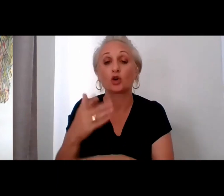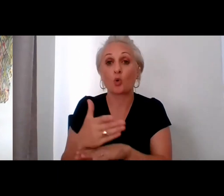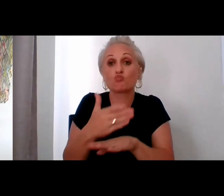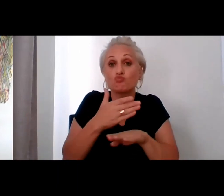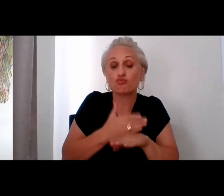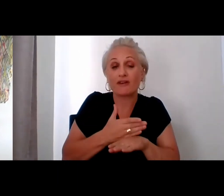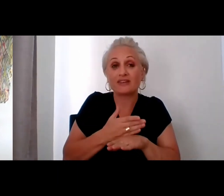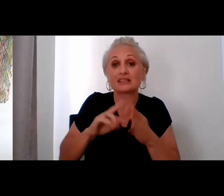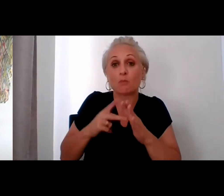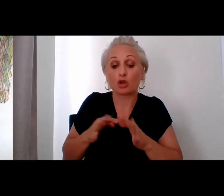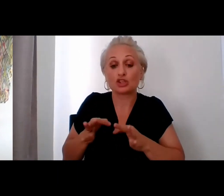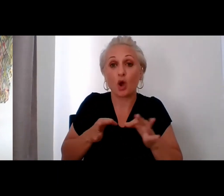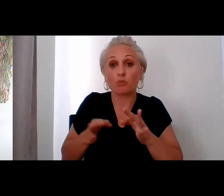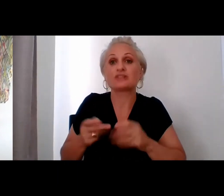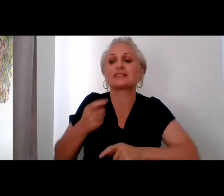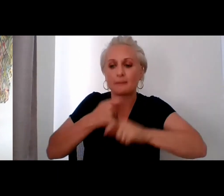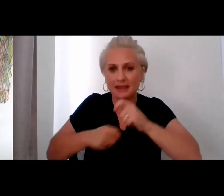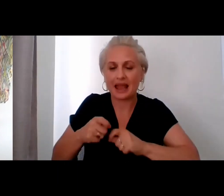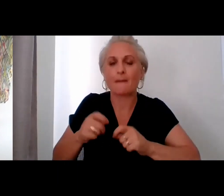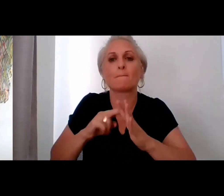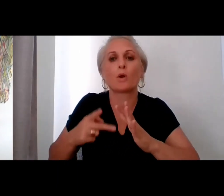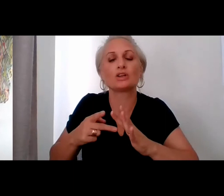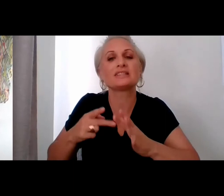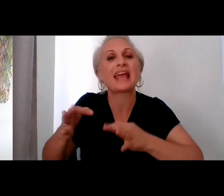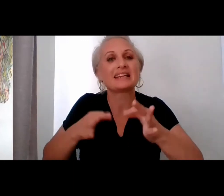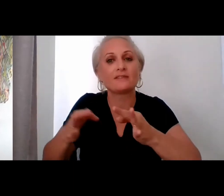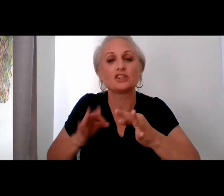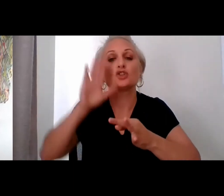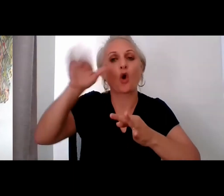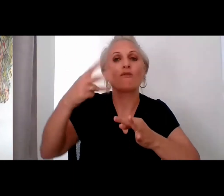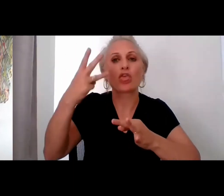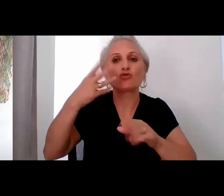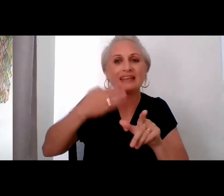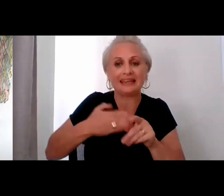policy activities in each of the 3 years.